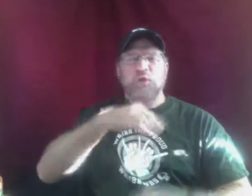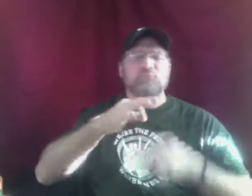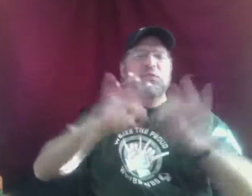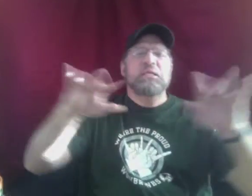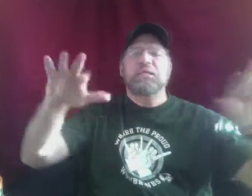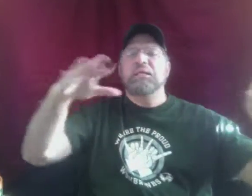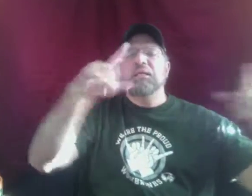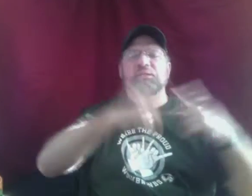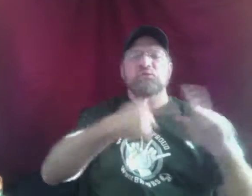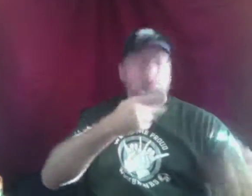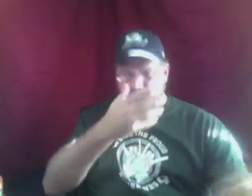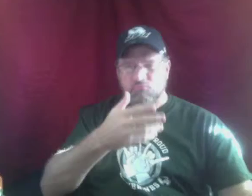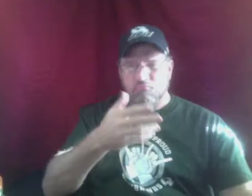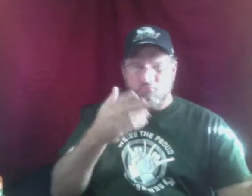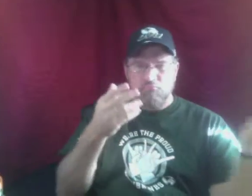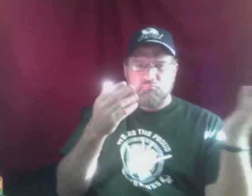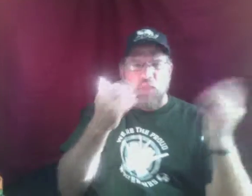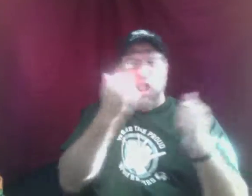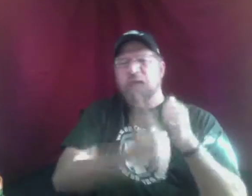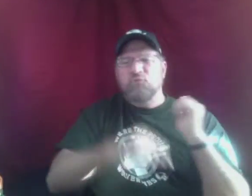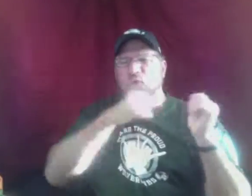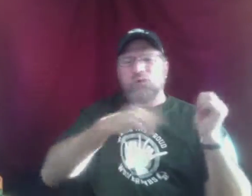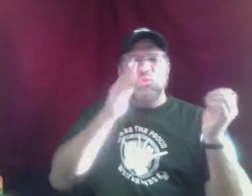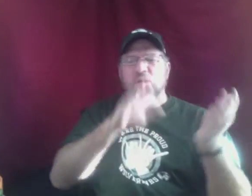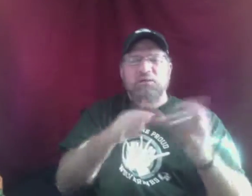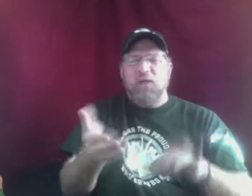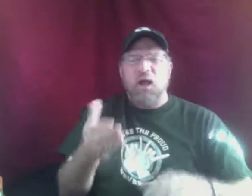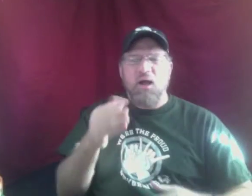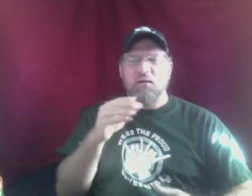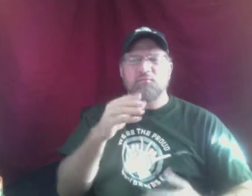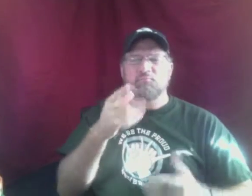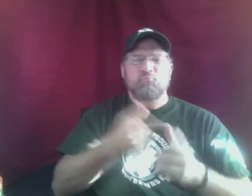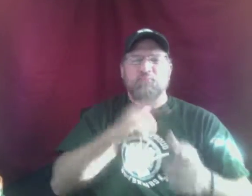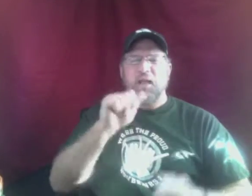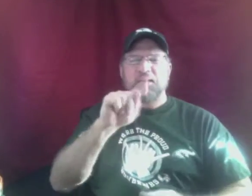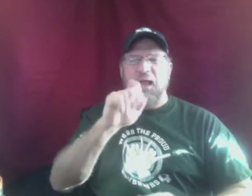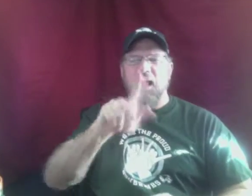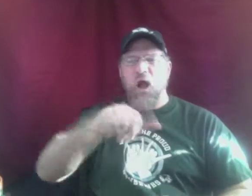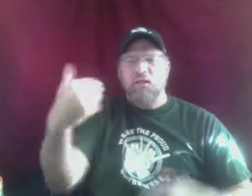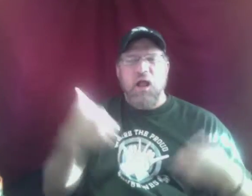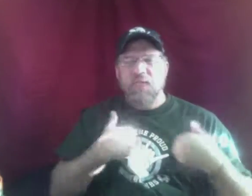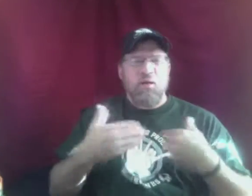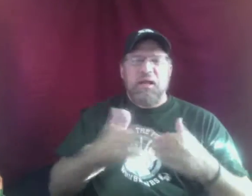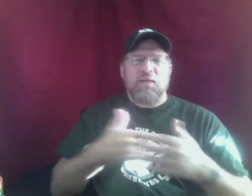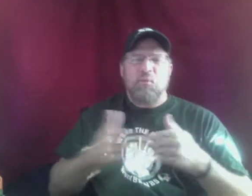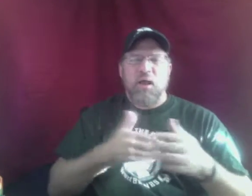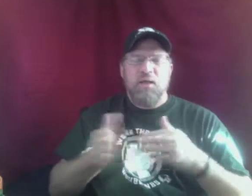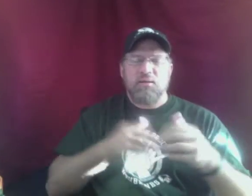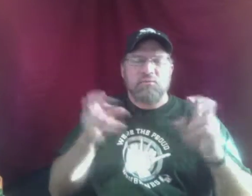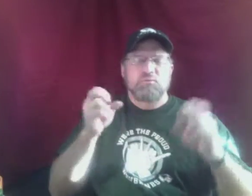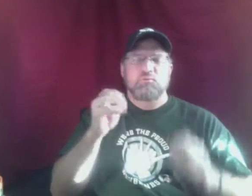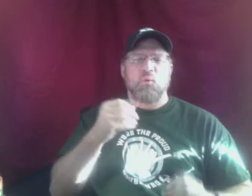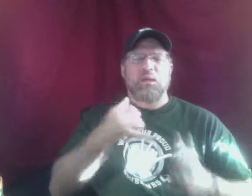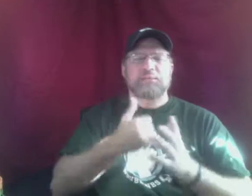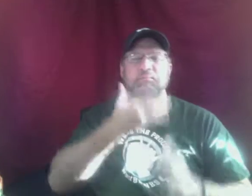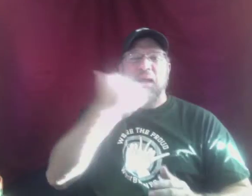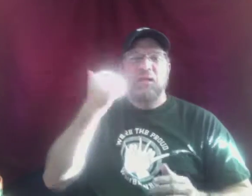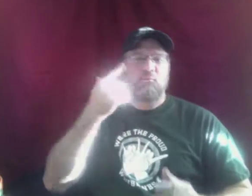There. Give me $10. I won't. See? Persuasive.